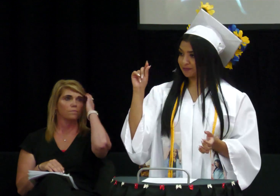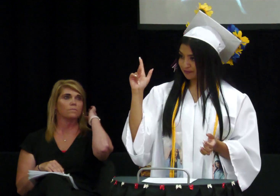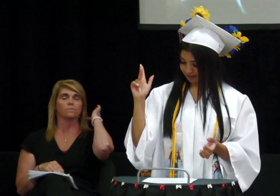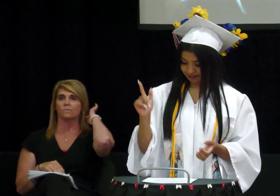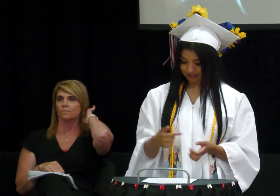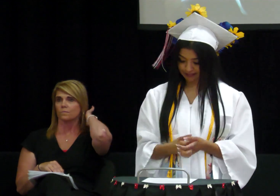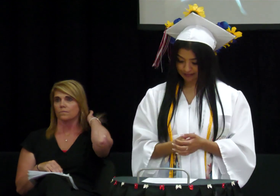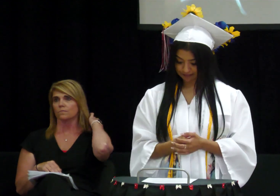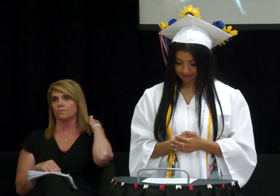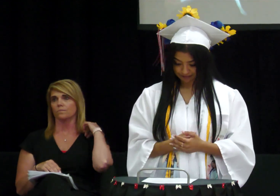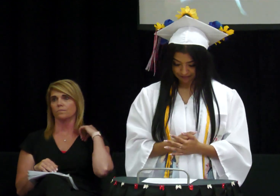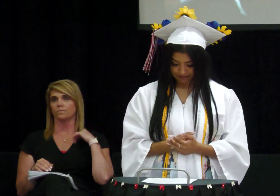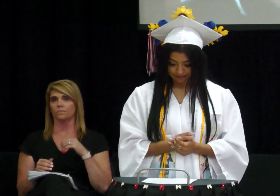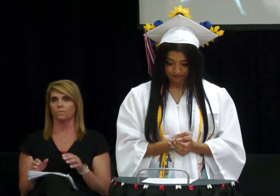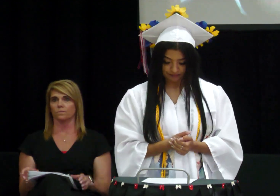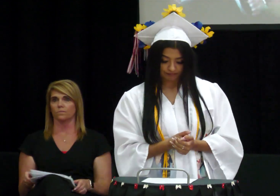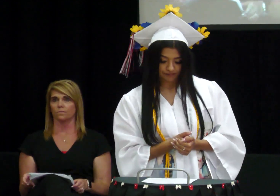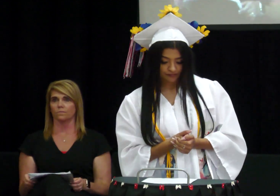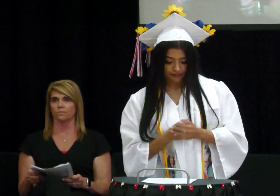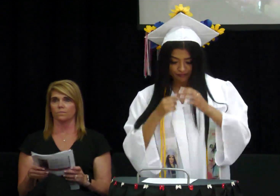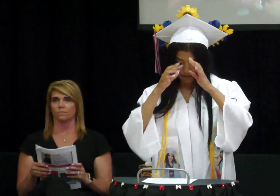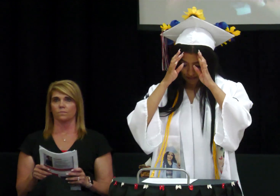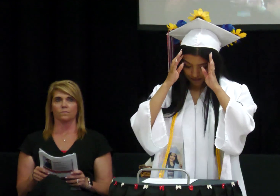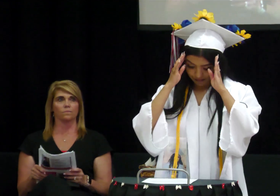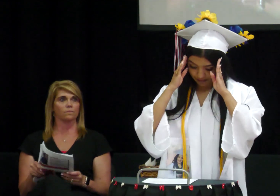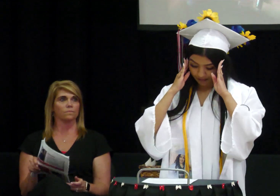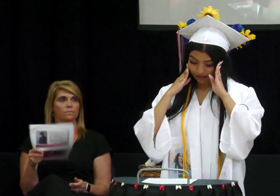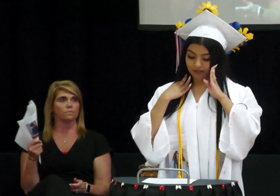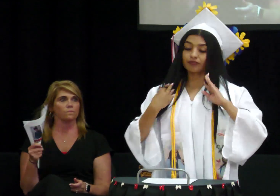We are the 2023 graduating class.